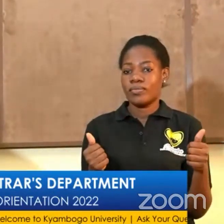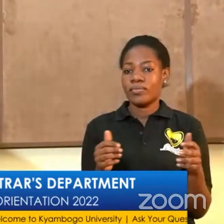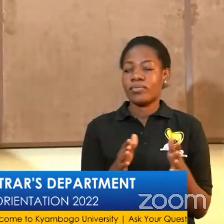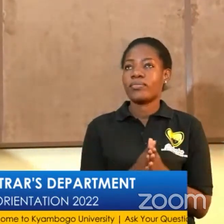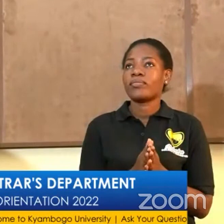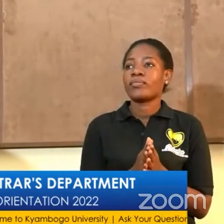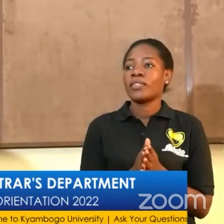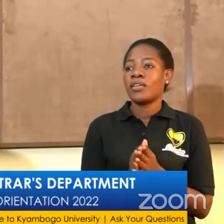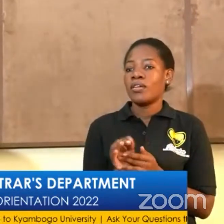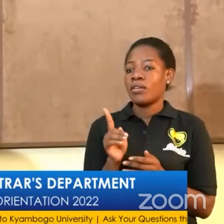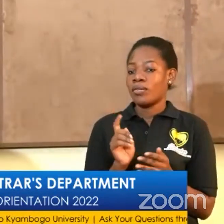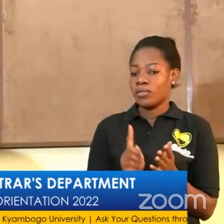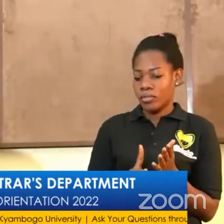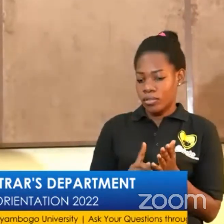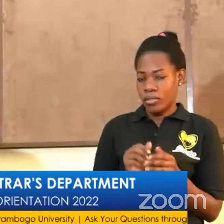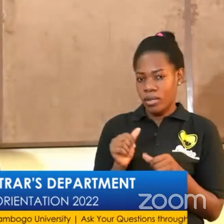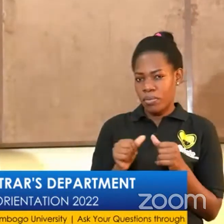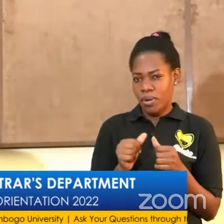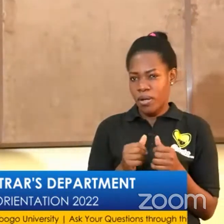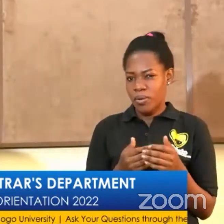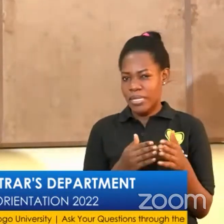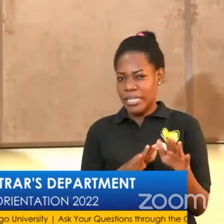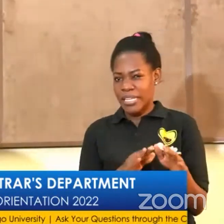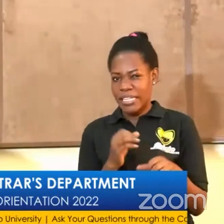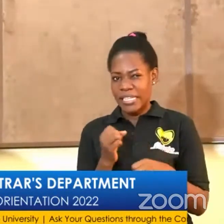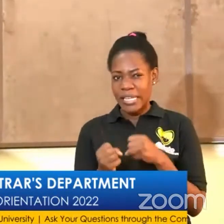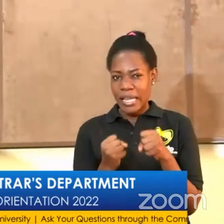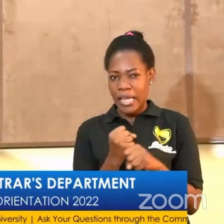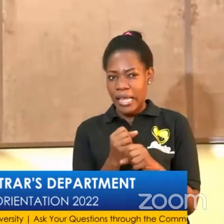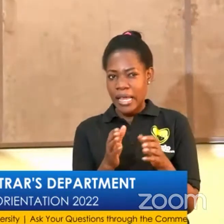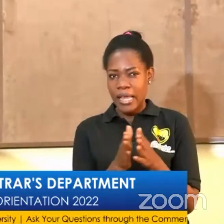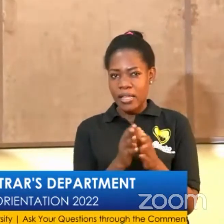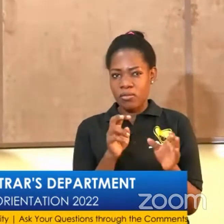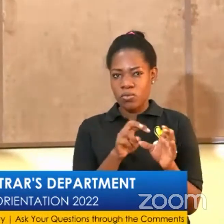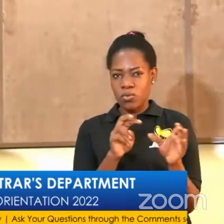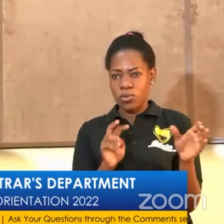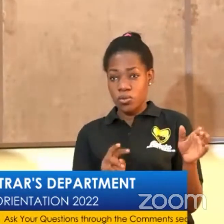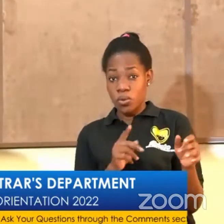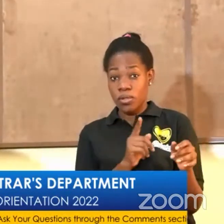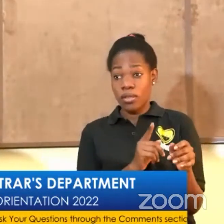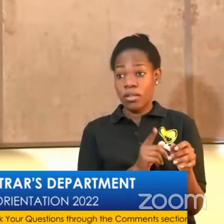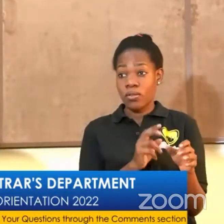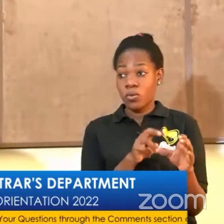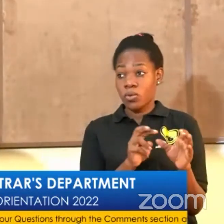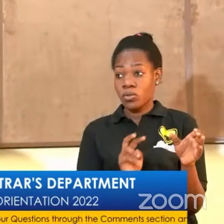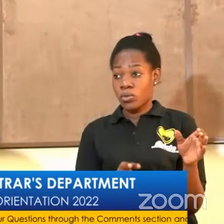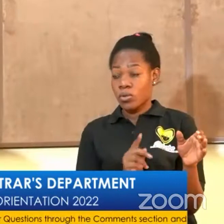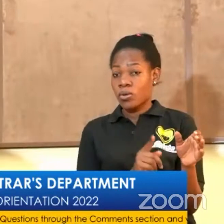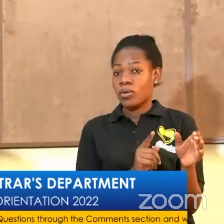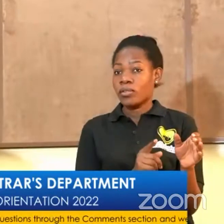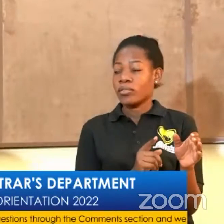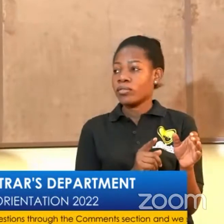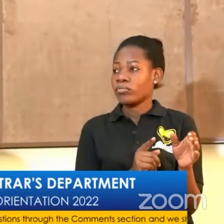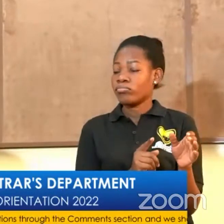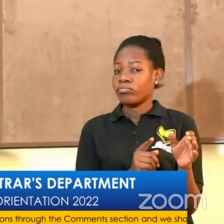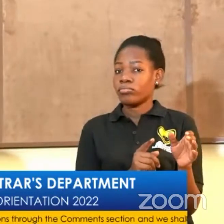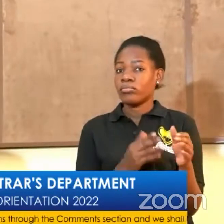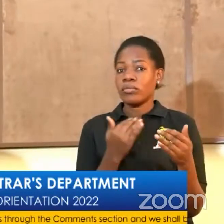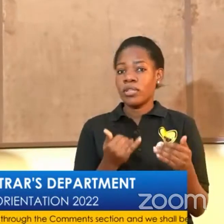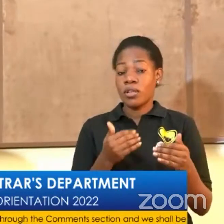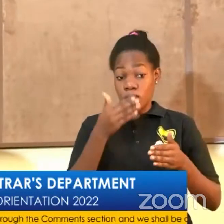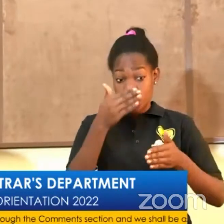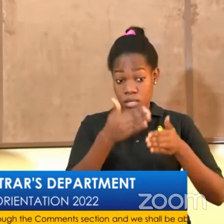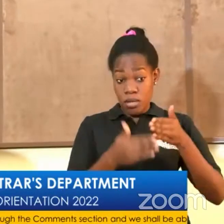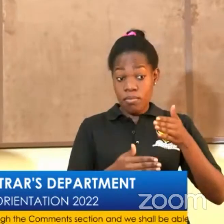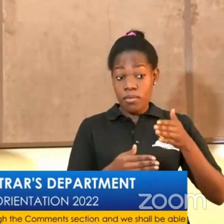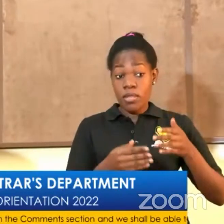Somebody is asking about dead year and withdrawal. I think I talked about withdrawal. Now, in the semester